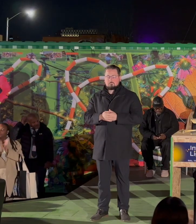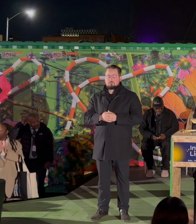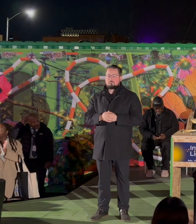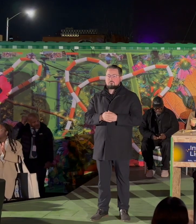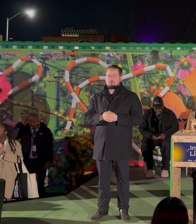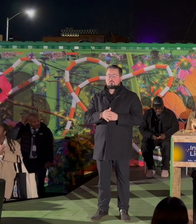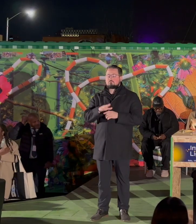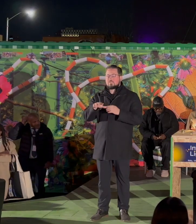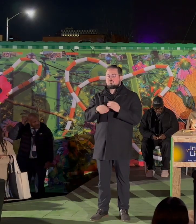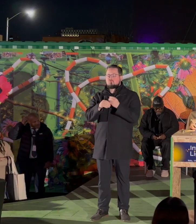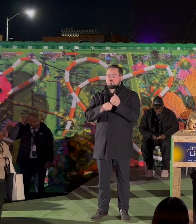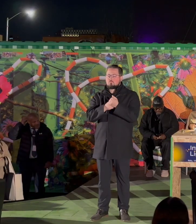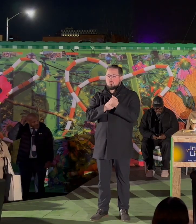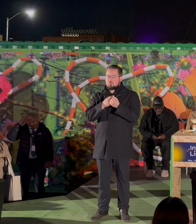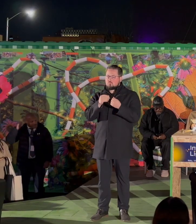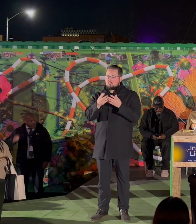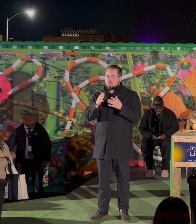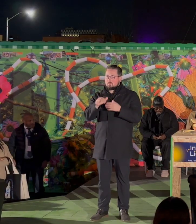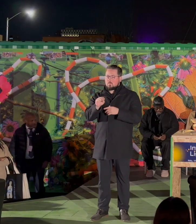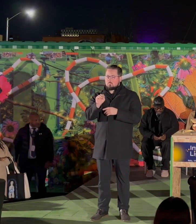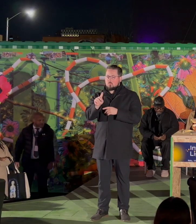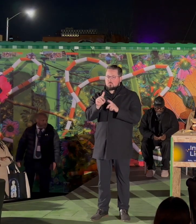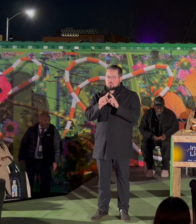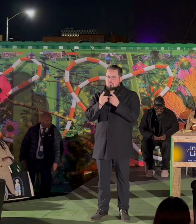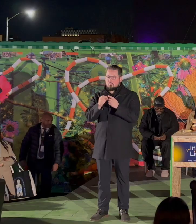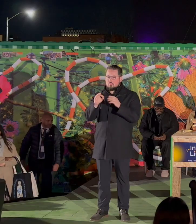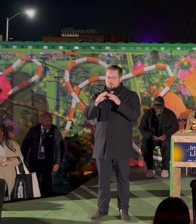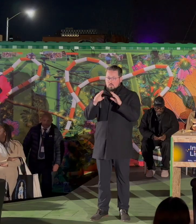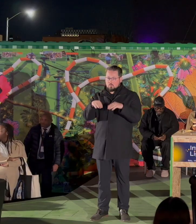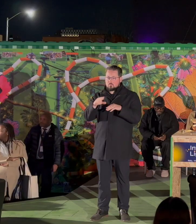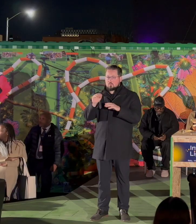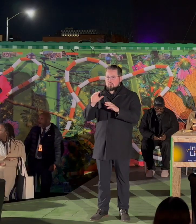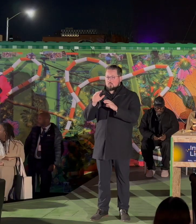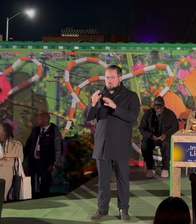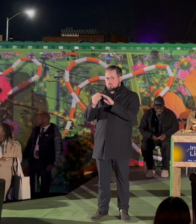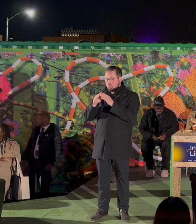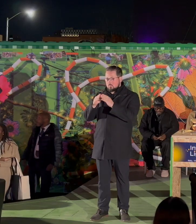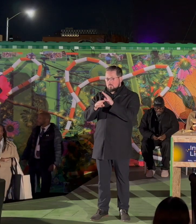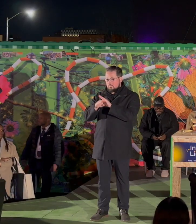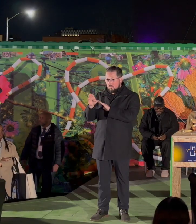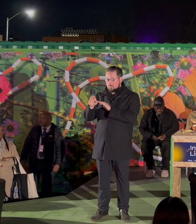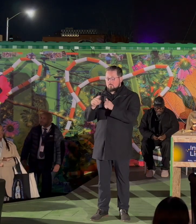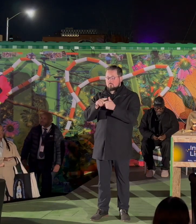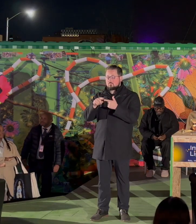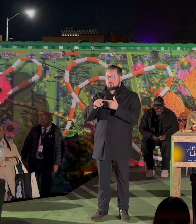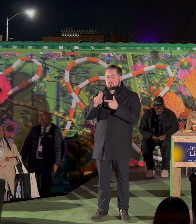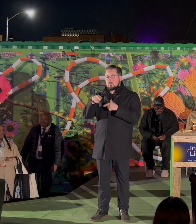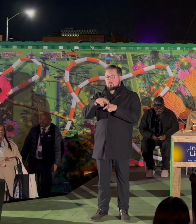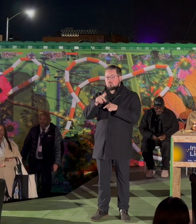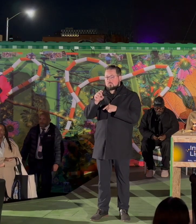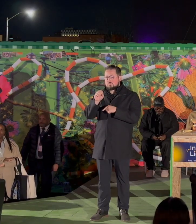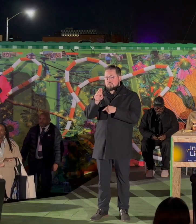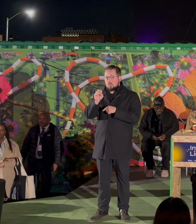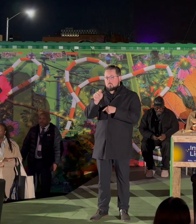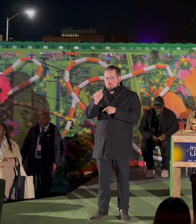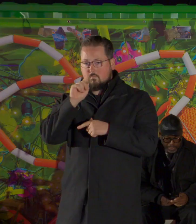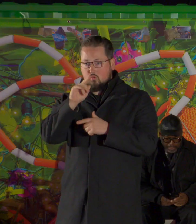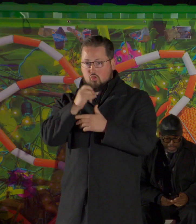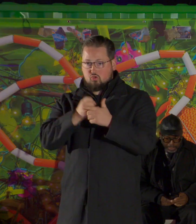Additional support has been provided by the Maryland Department of Housing and Community Development, the National Endowment for the